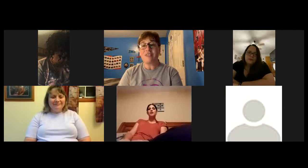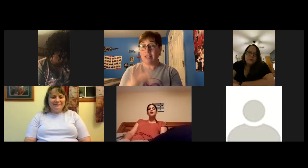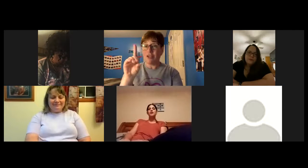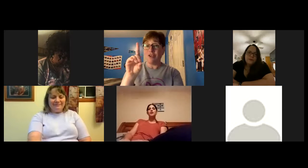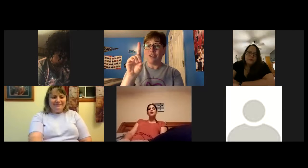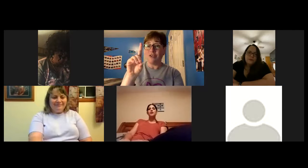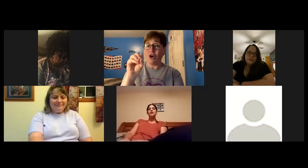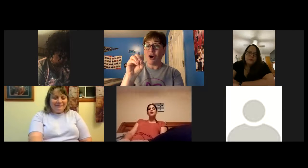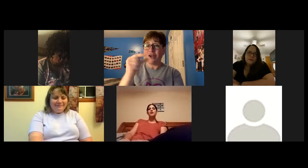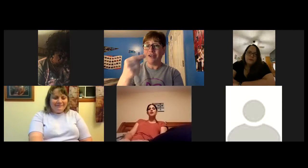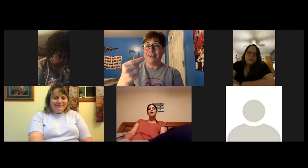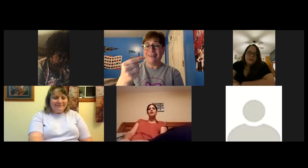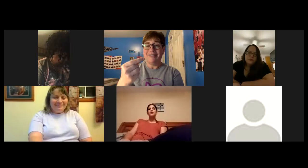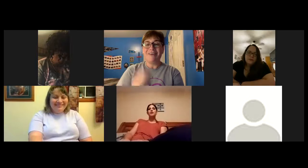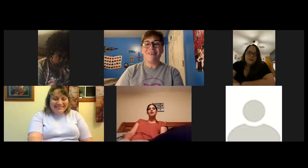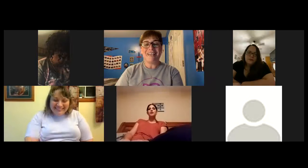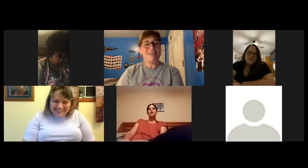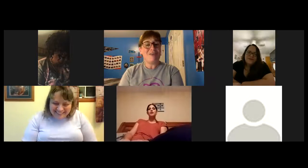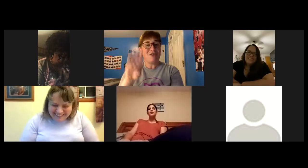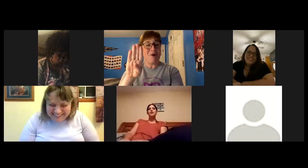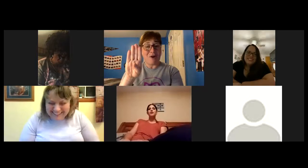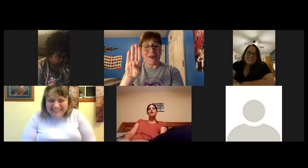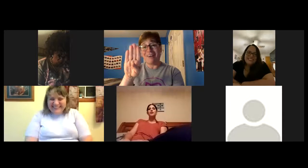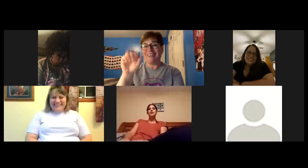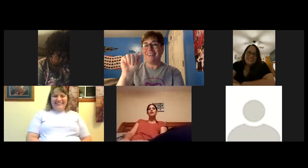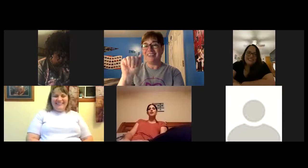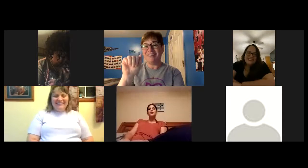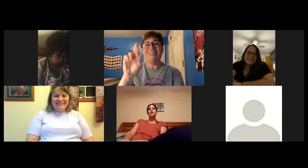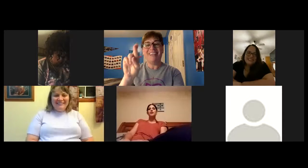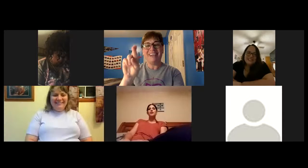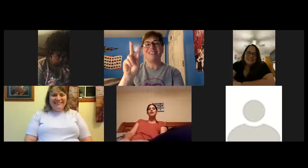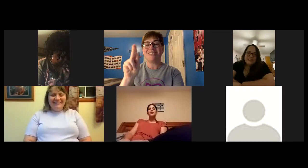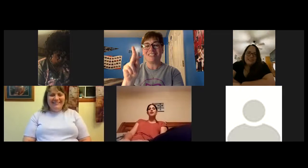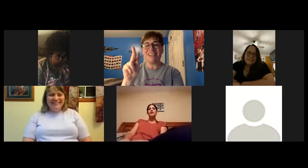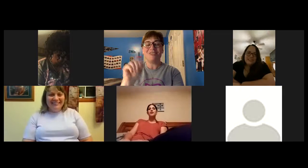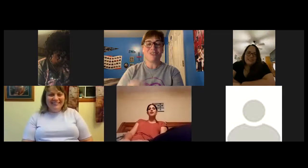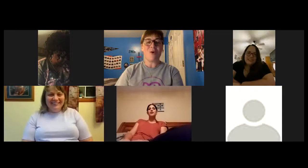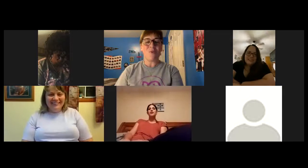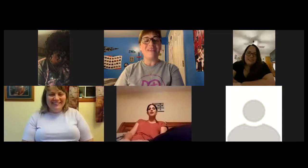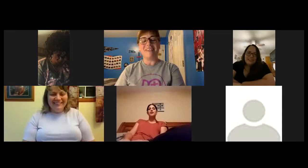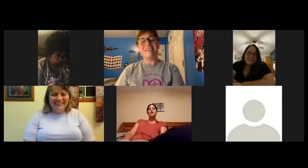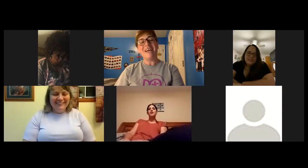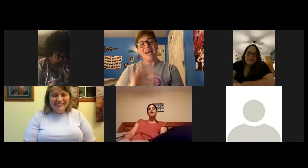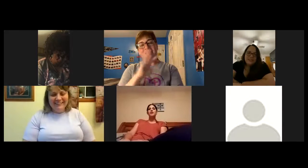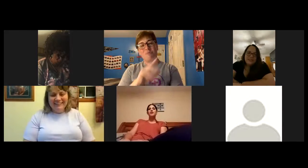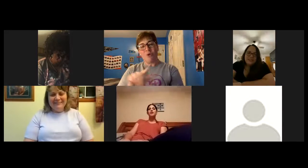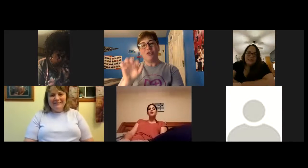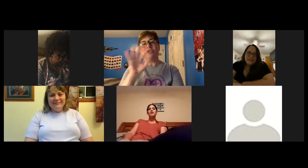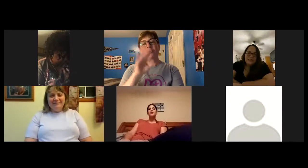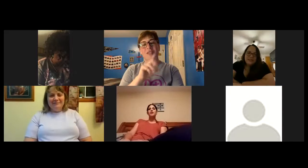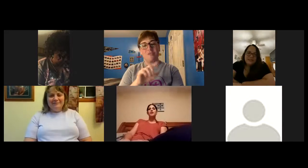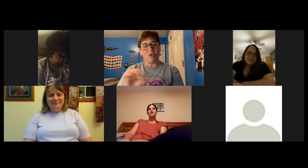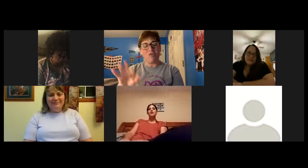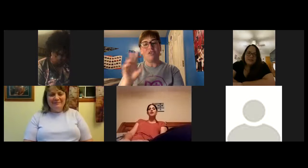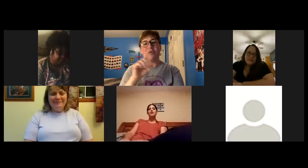and just, there you go. You can do dog, and then you can do bark, and just go with it. And the more you